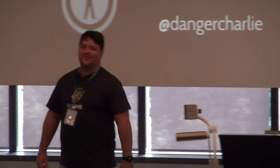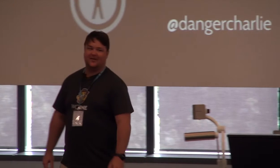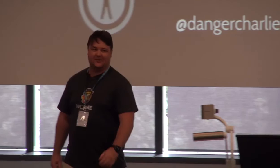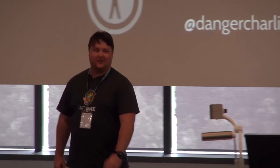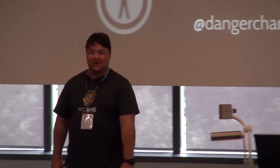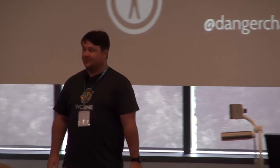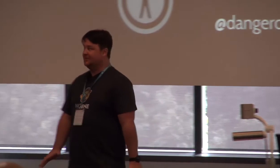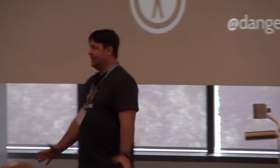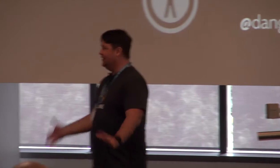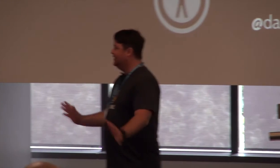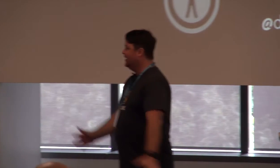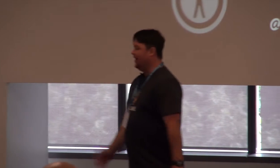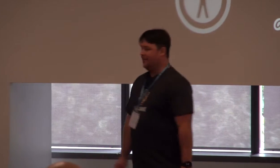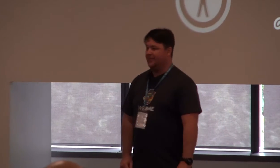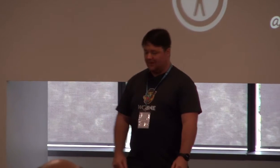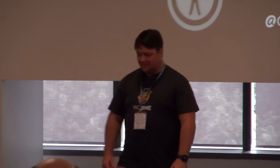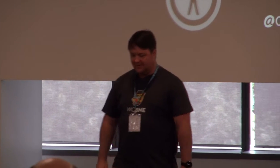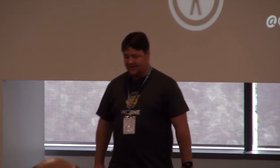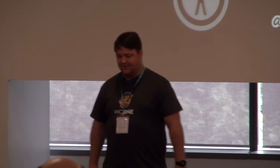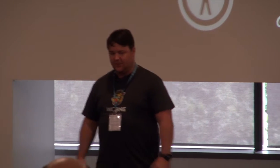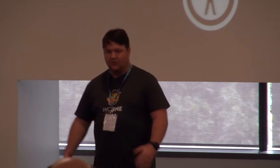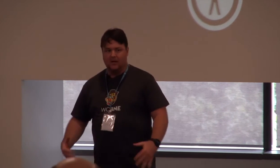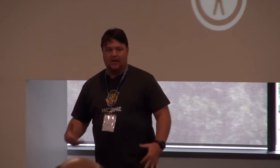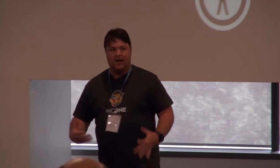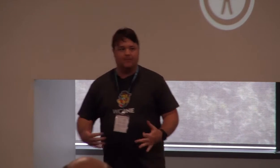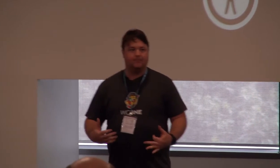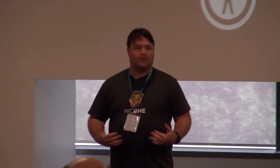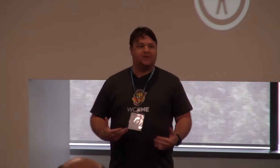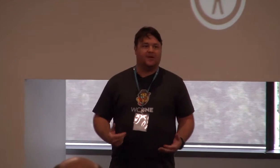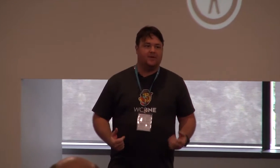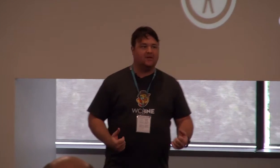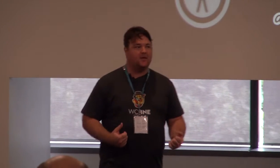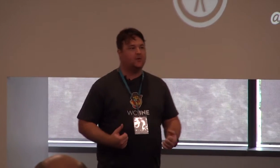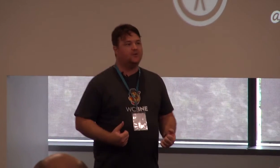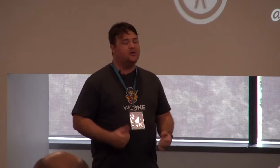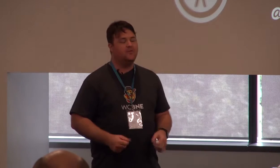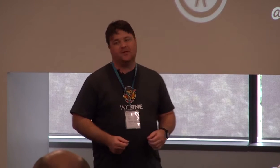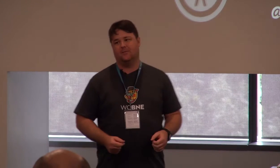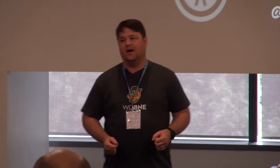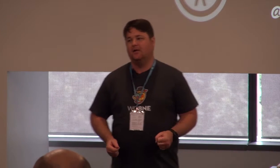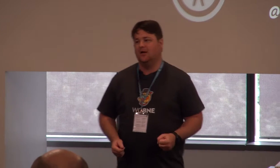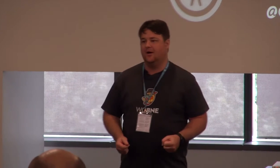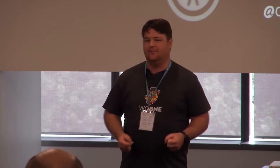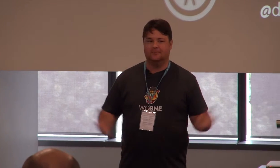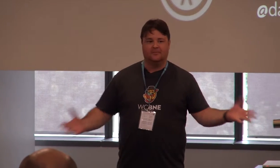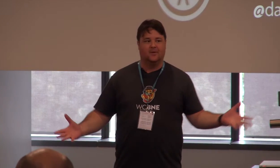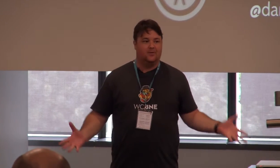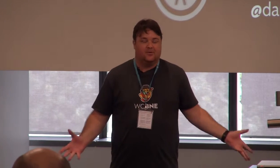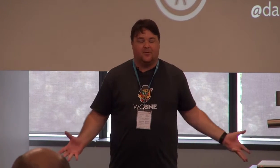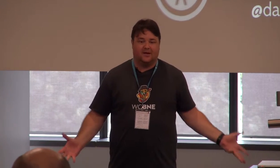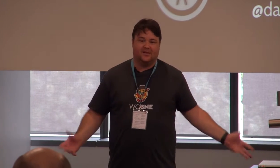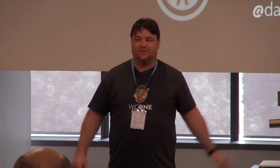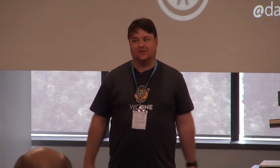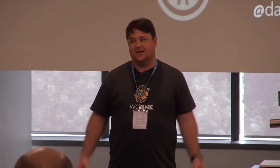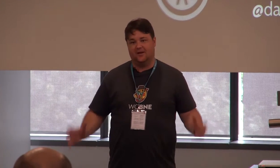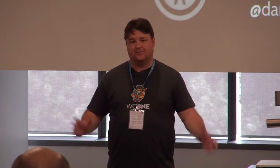Thanks guys for having me. I really appreciate being able to present to you probably something that we don't often think about. And we're